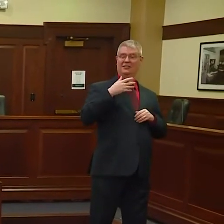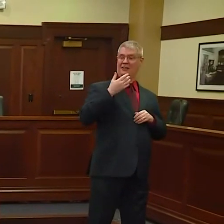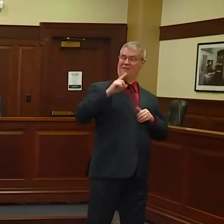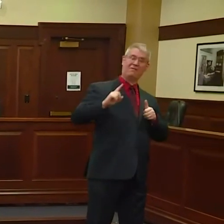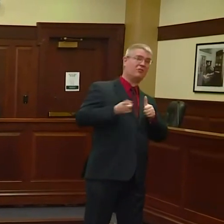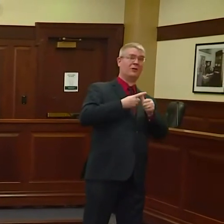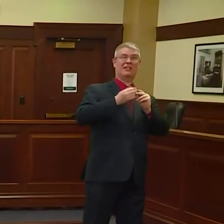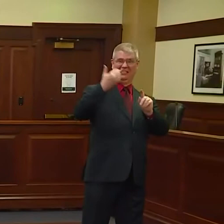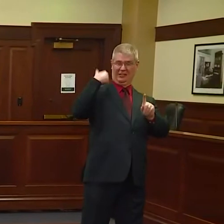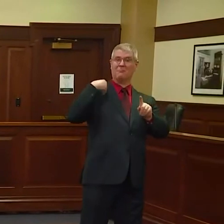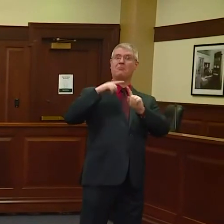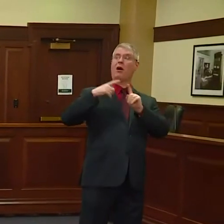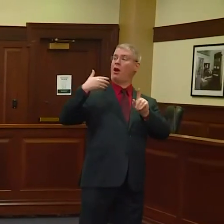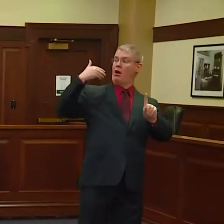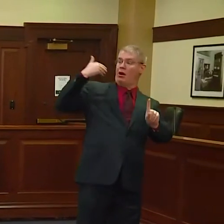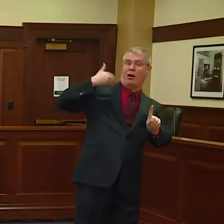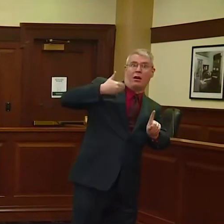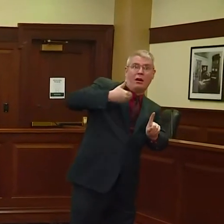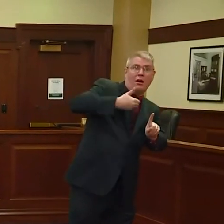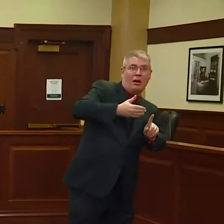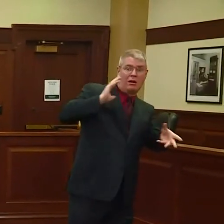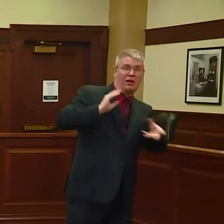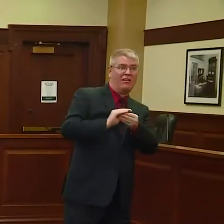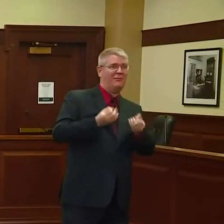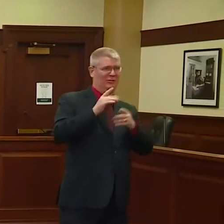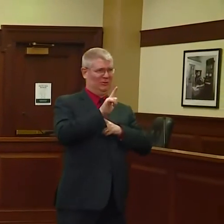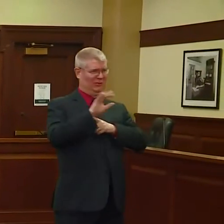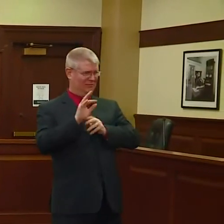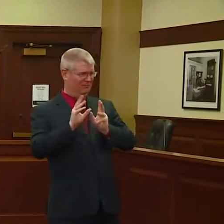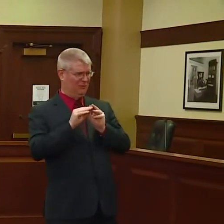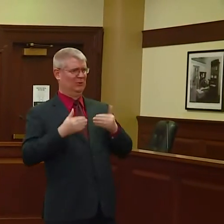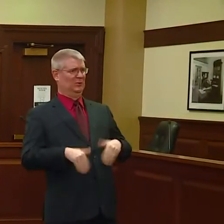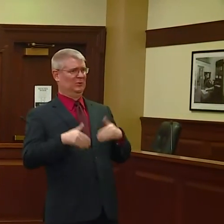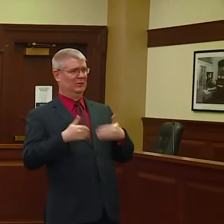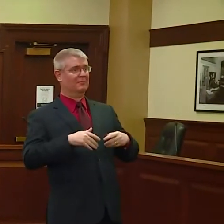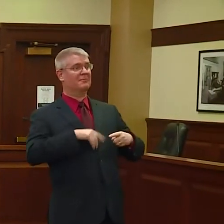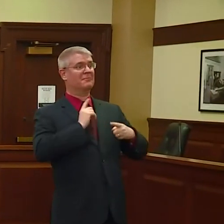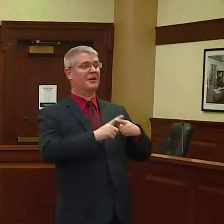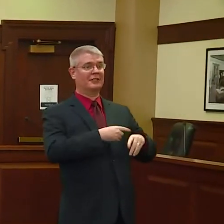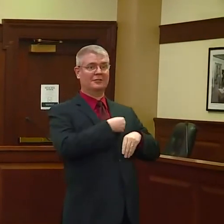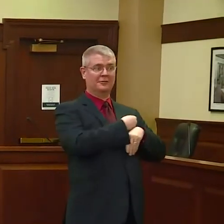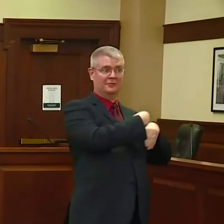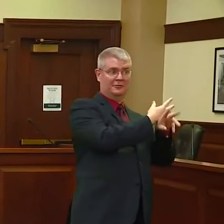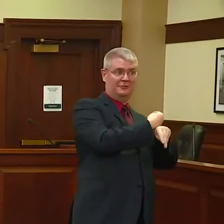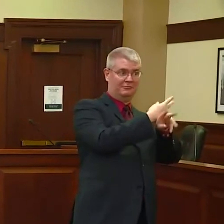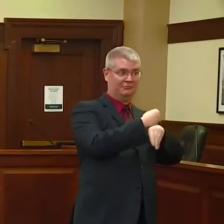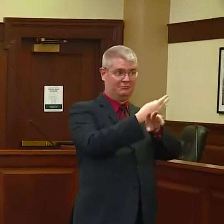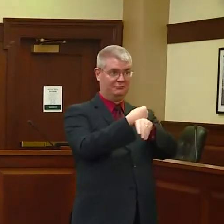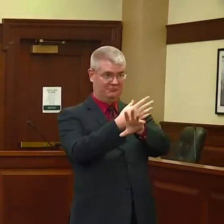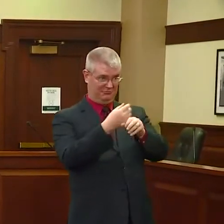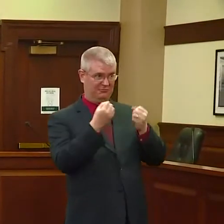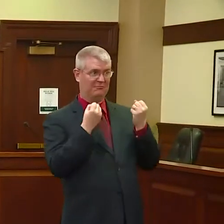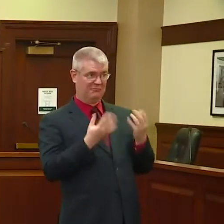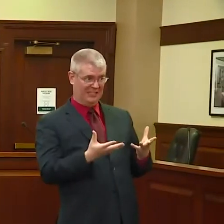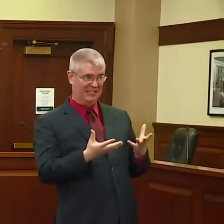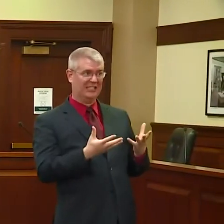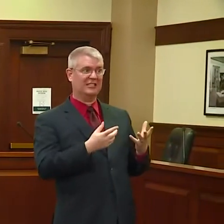many in my administration, including me, have done countless interviews and tons of